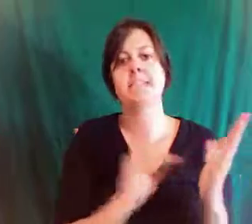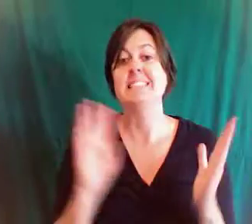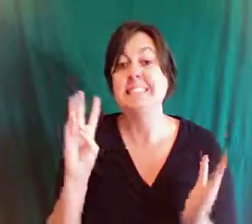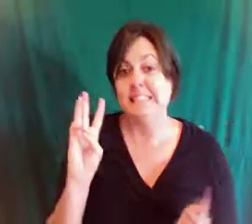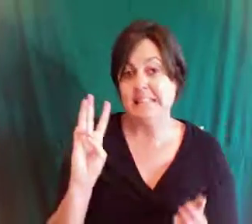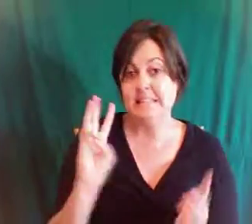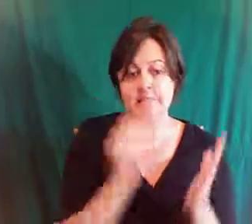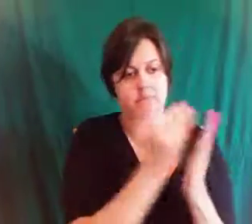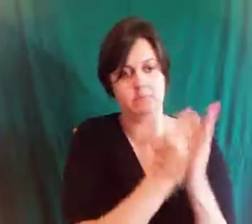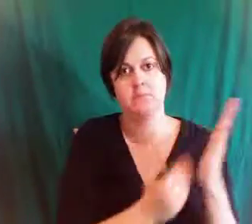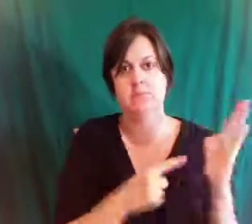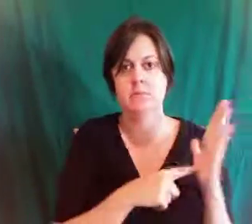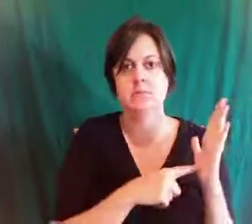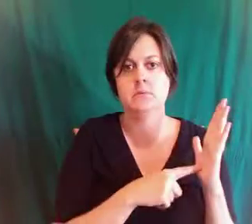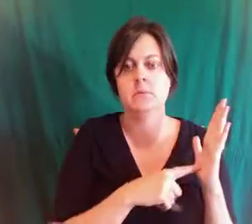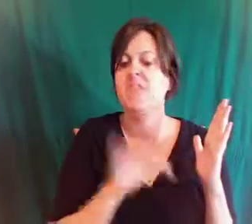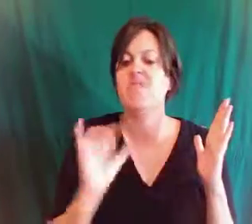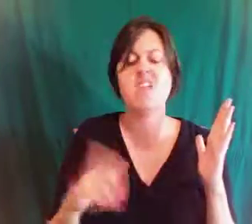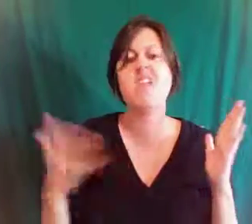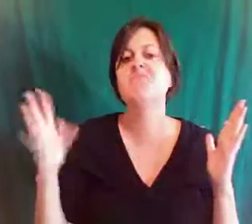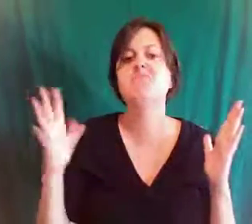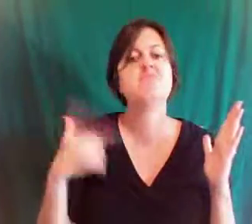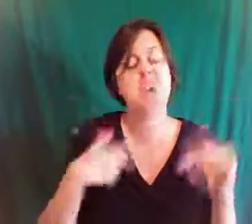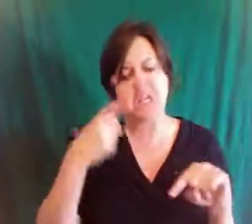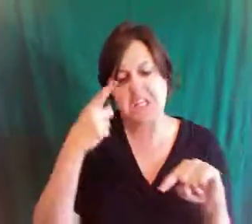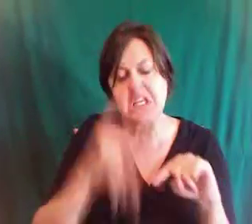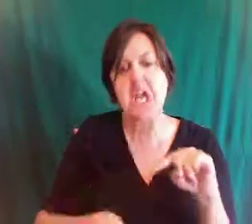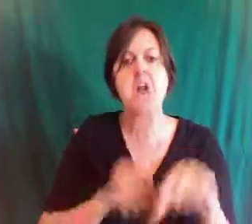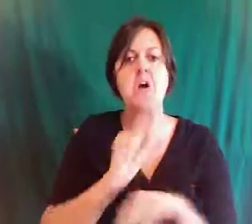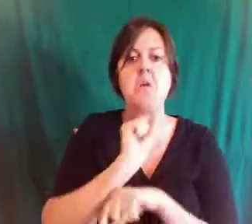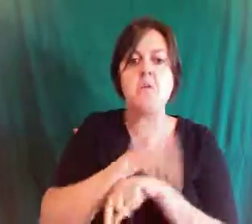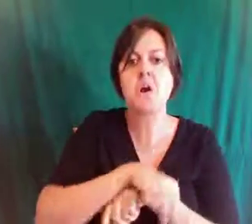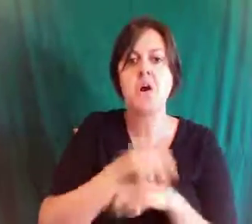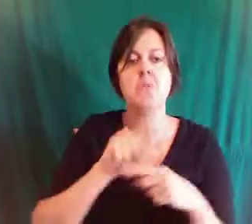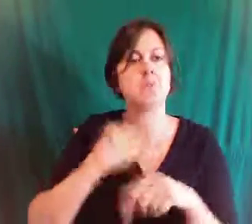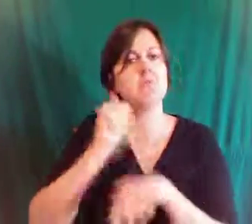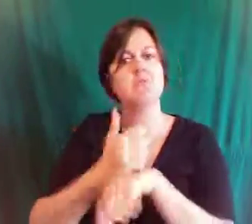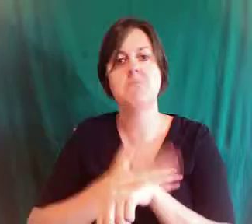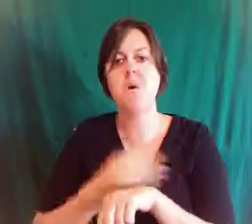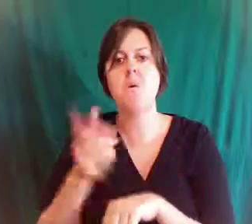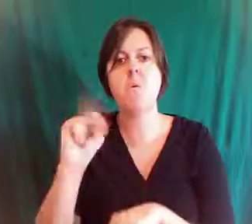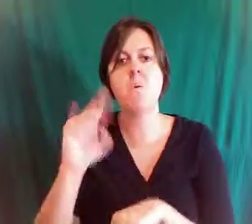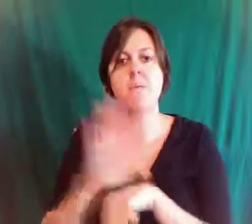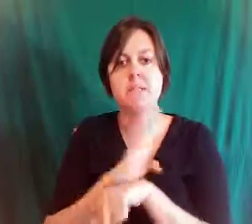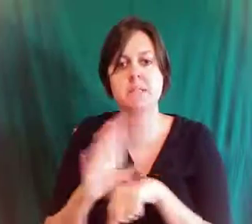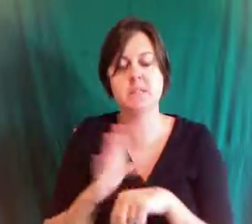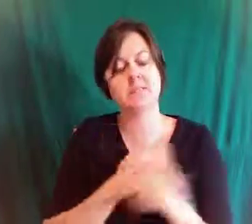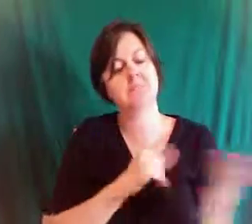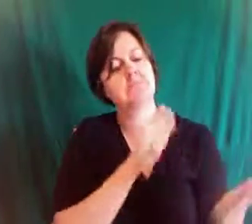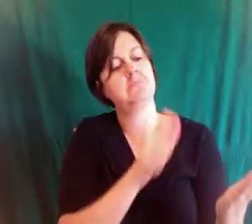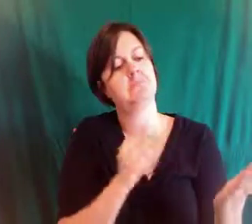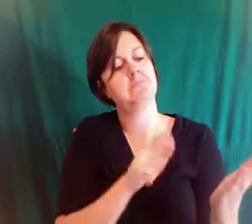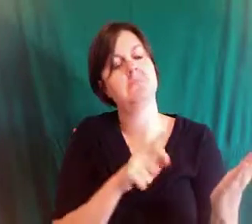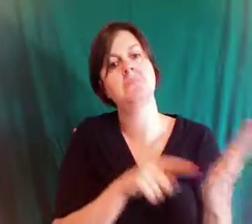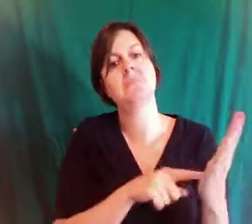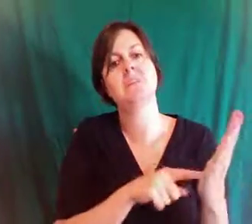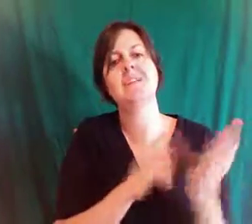head were insurmountable. When I wrote them down on paper, some of them were actually kind of funny. They were so